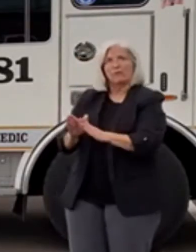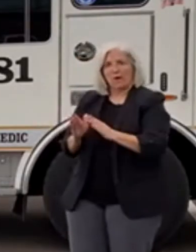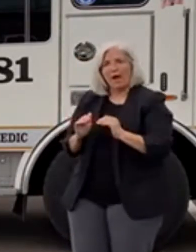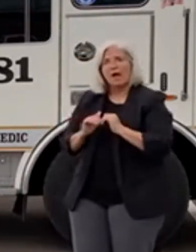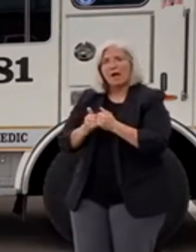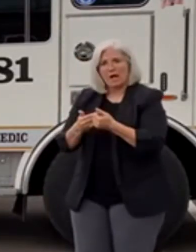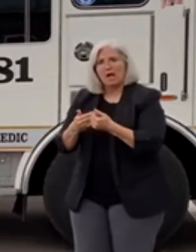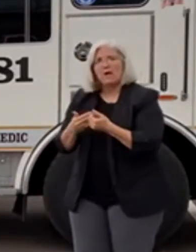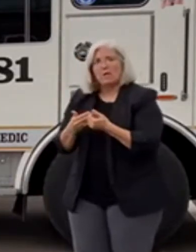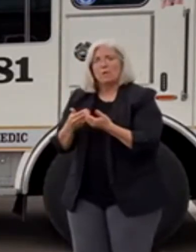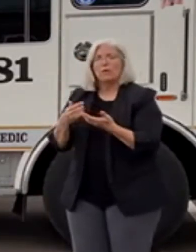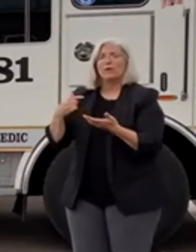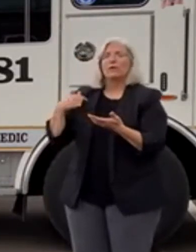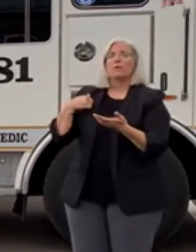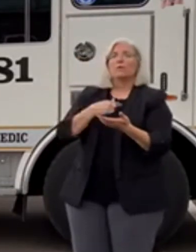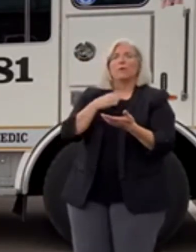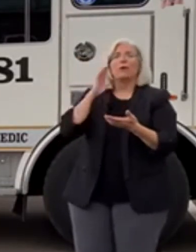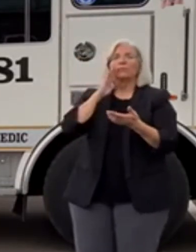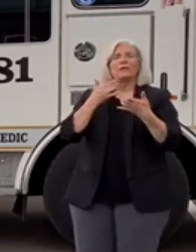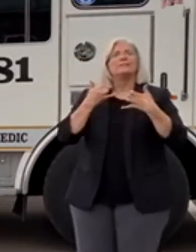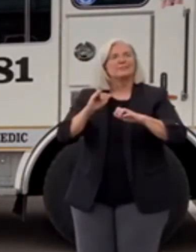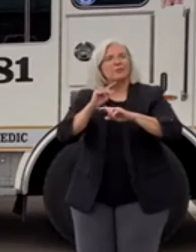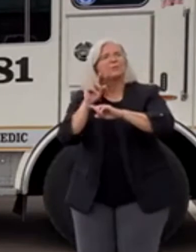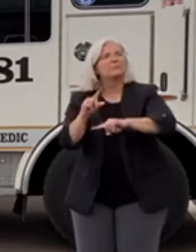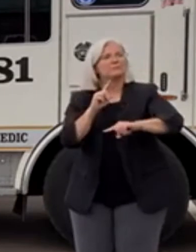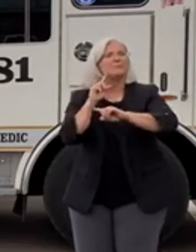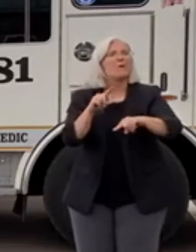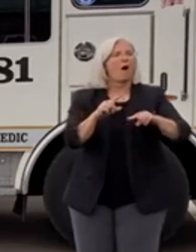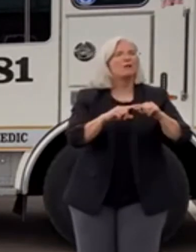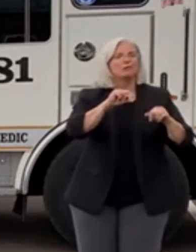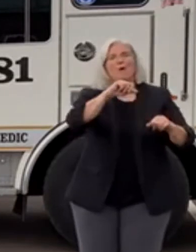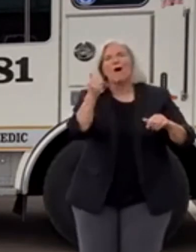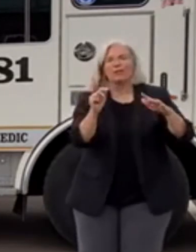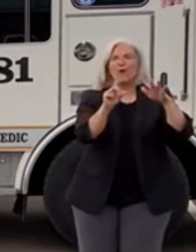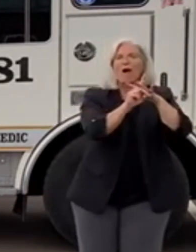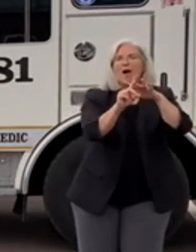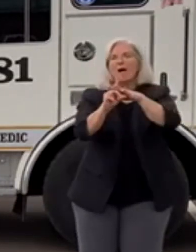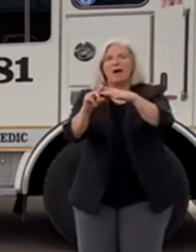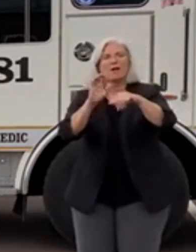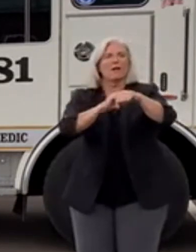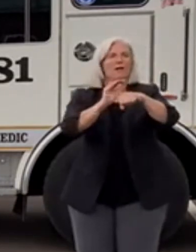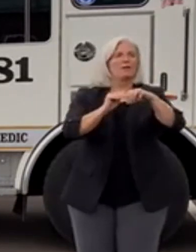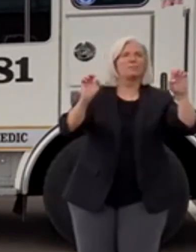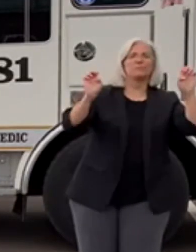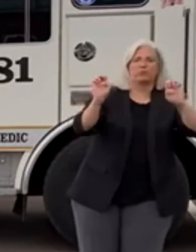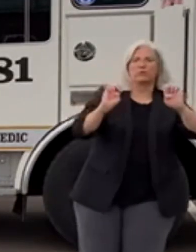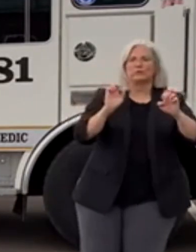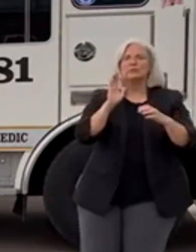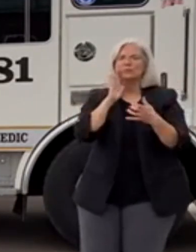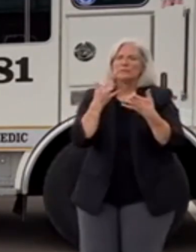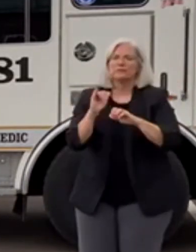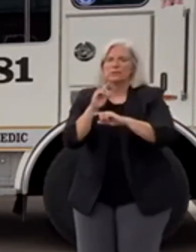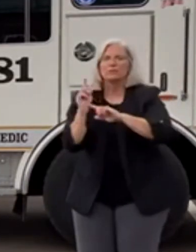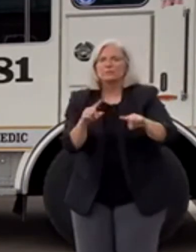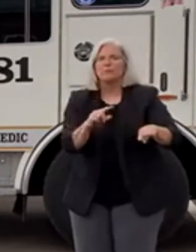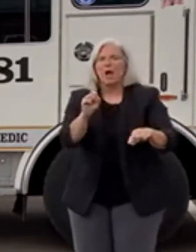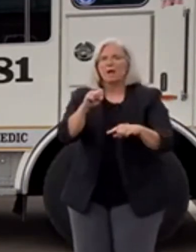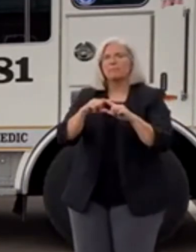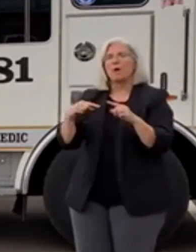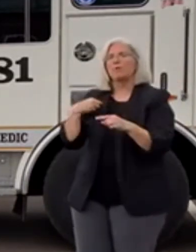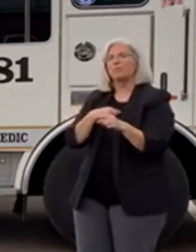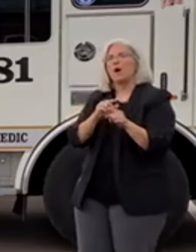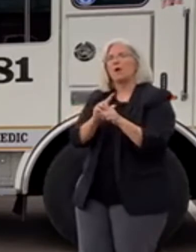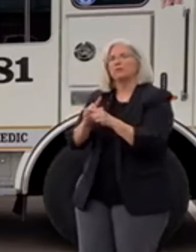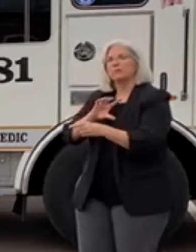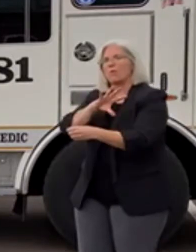be responding to calls. So as crews have time, when they're out, they'll be checking on businesses to ensure capacity issues. If they